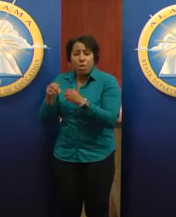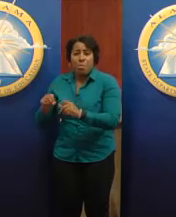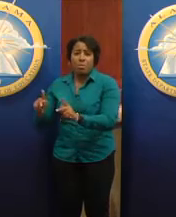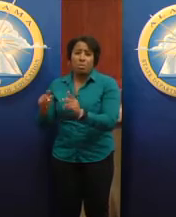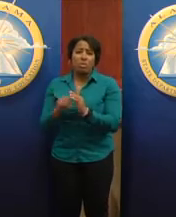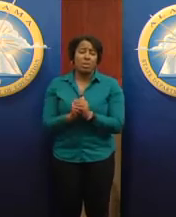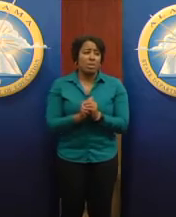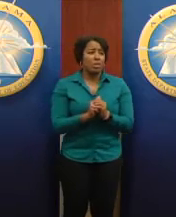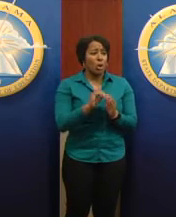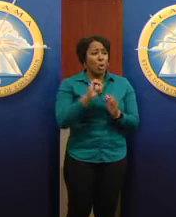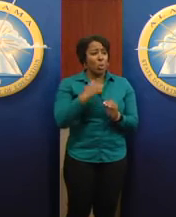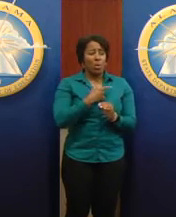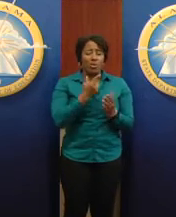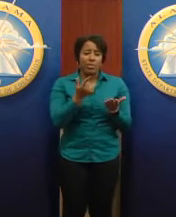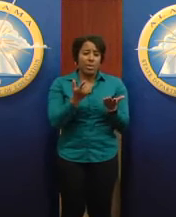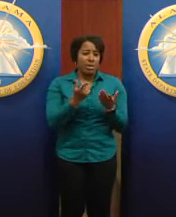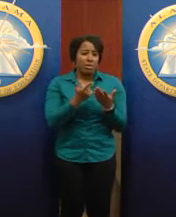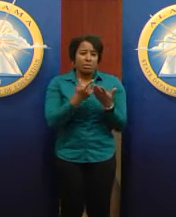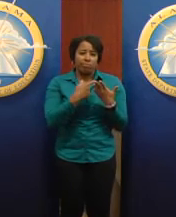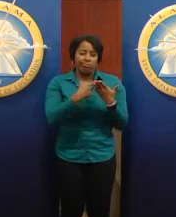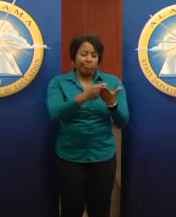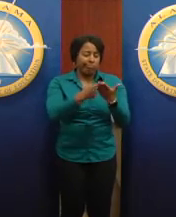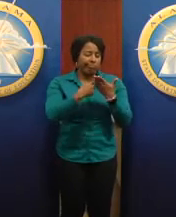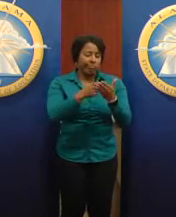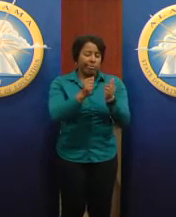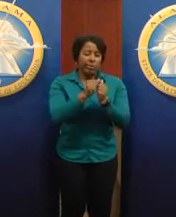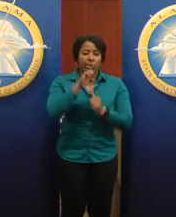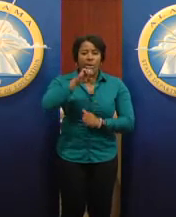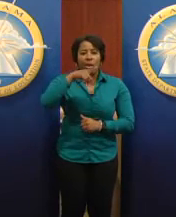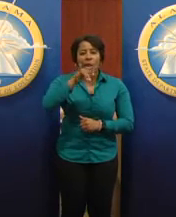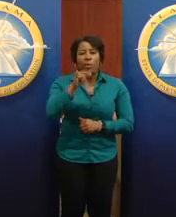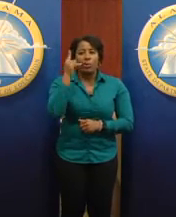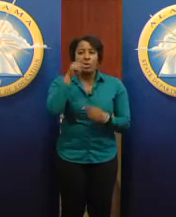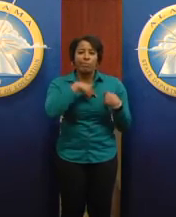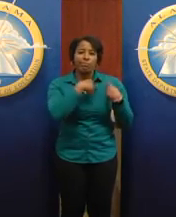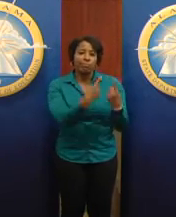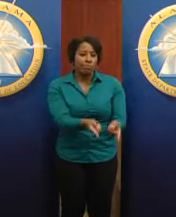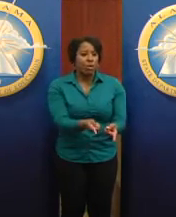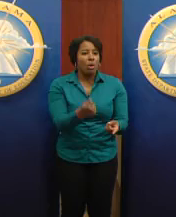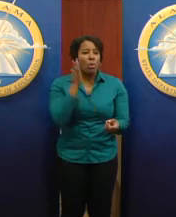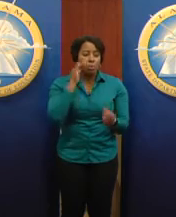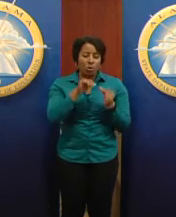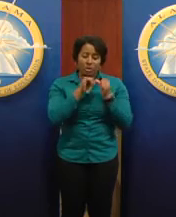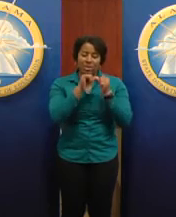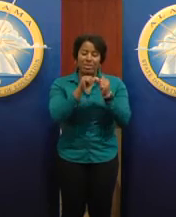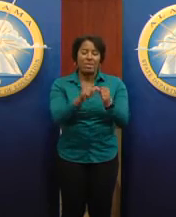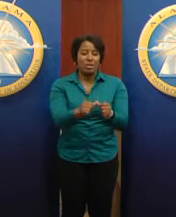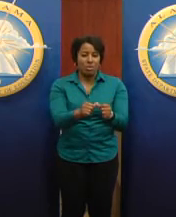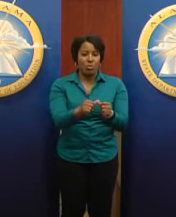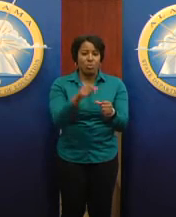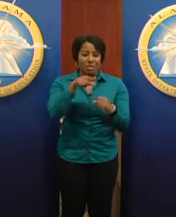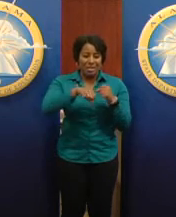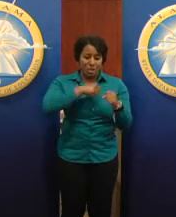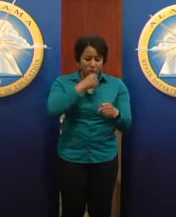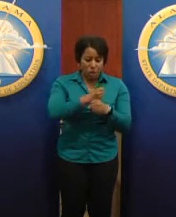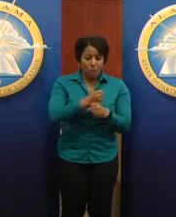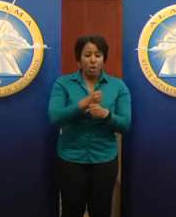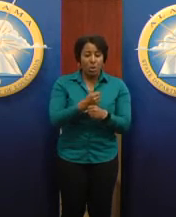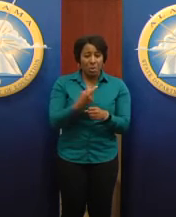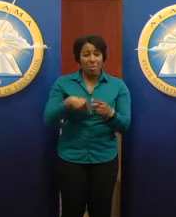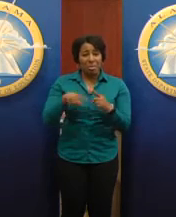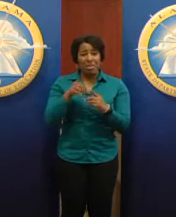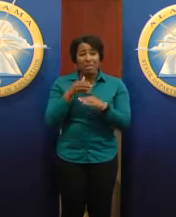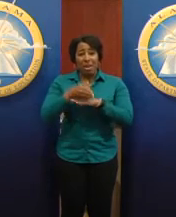been dealing with forever. We will continue to deal with that throughout this coming year, and we'll continue to deal with it after the coronavirus is